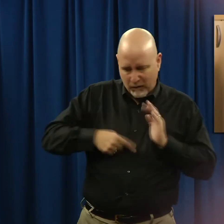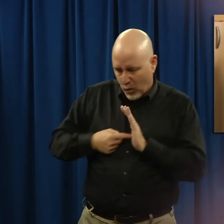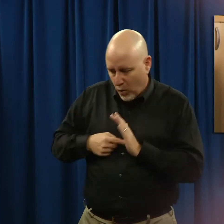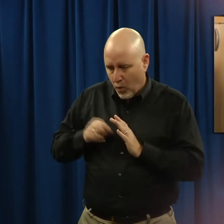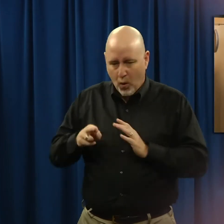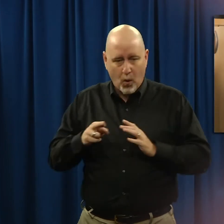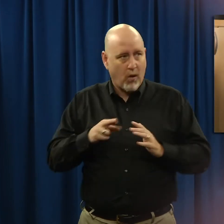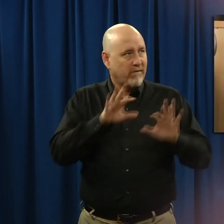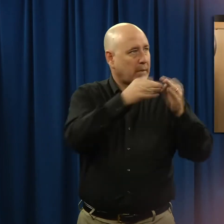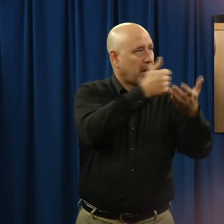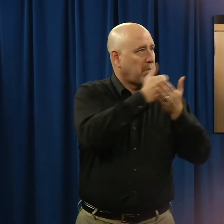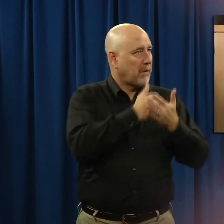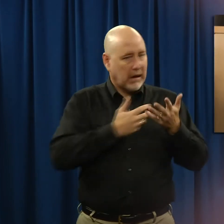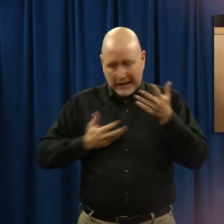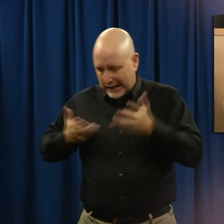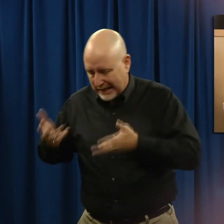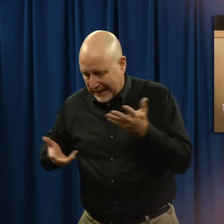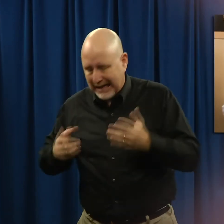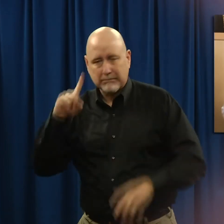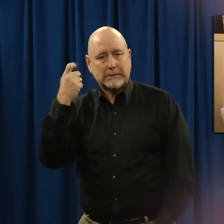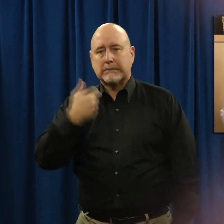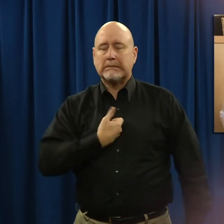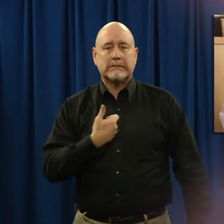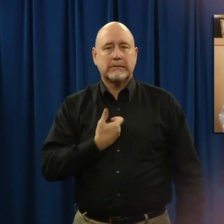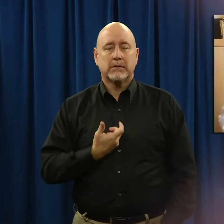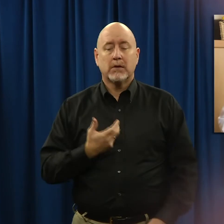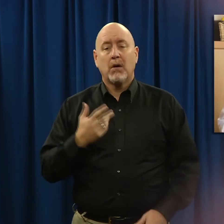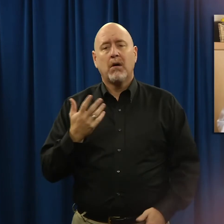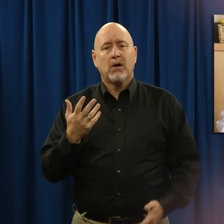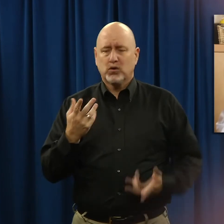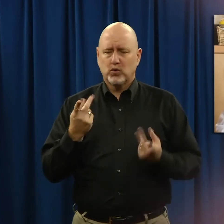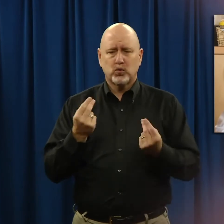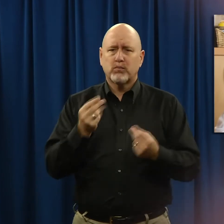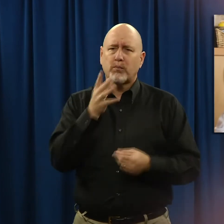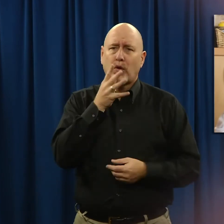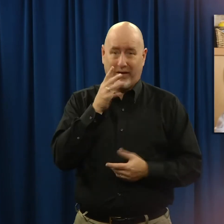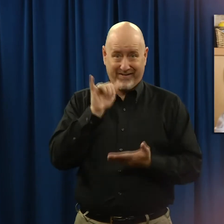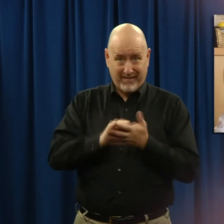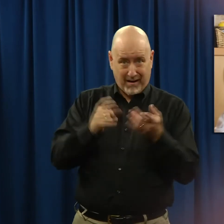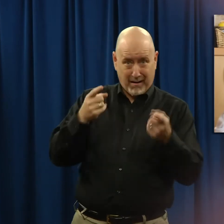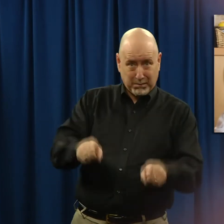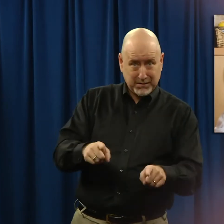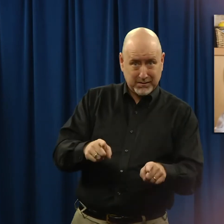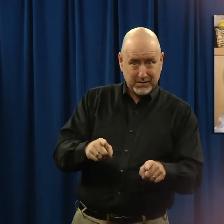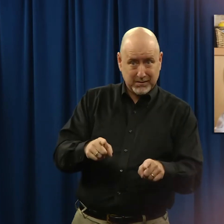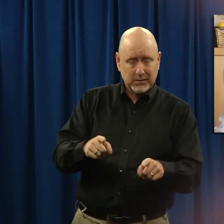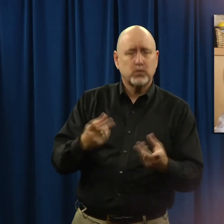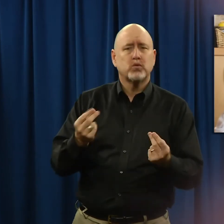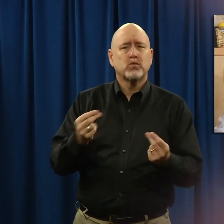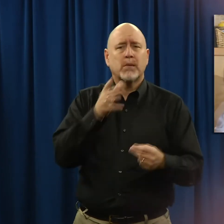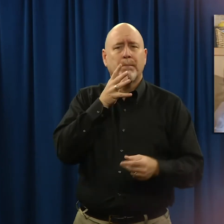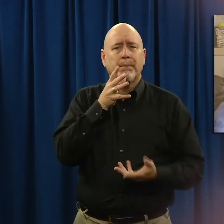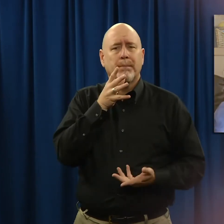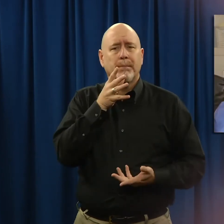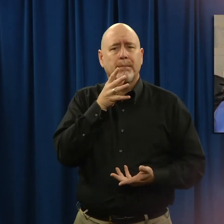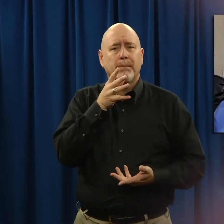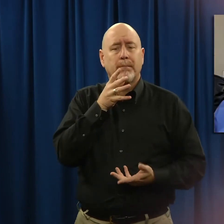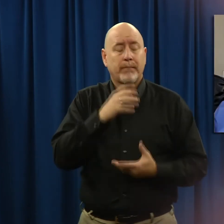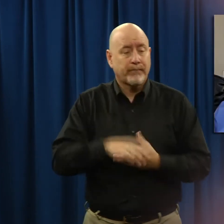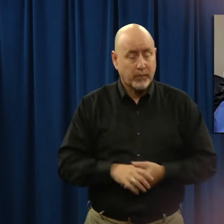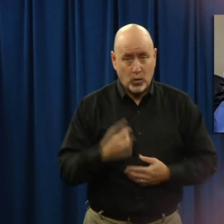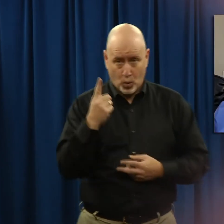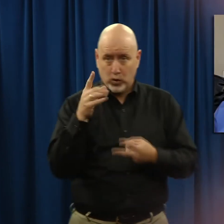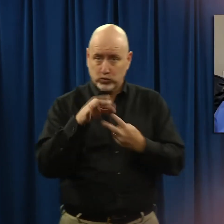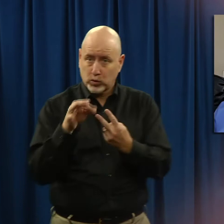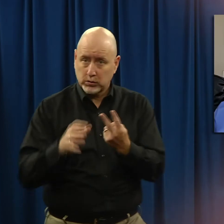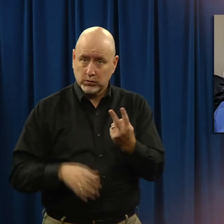or support to provide for a child's needs. What's a mother to do in circumstances like these? One